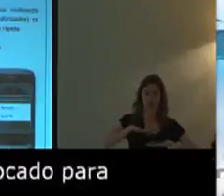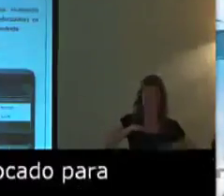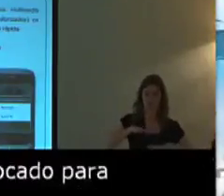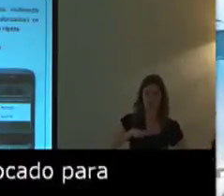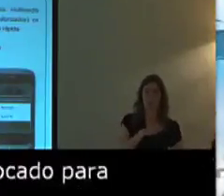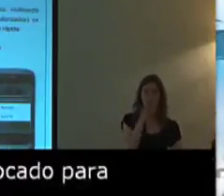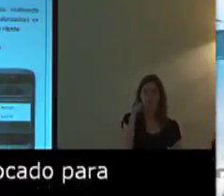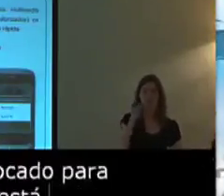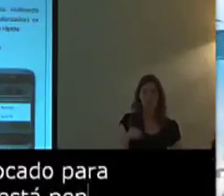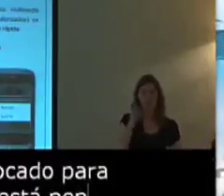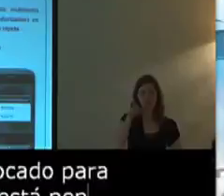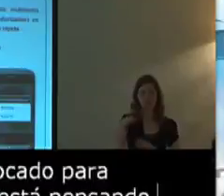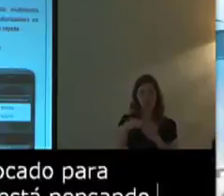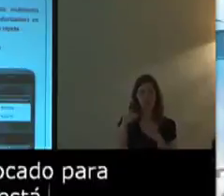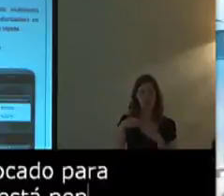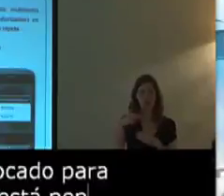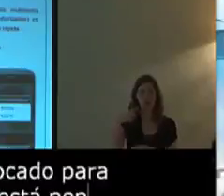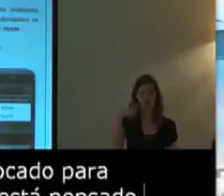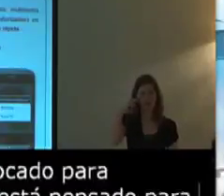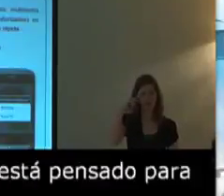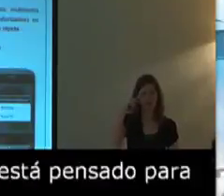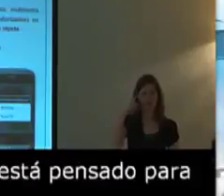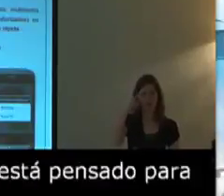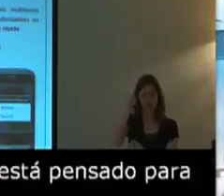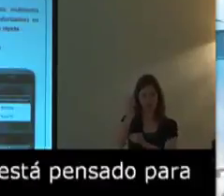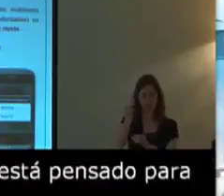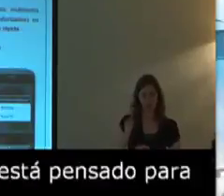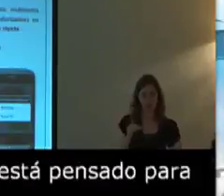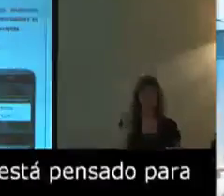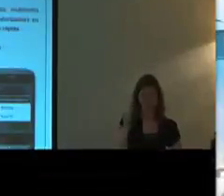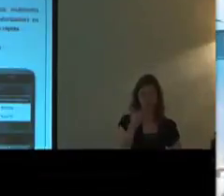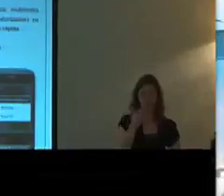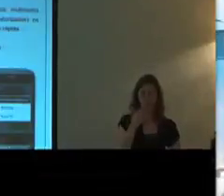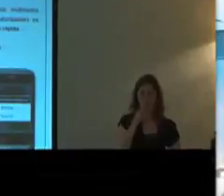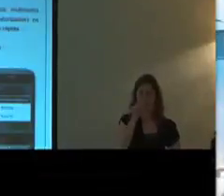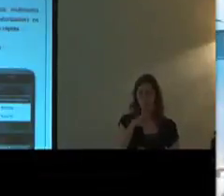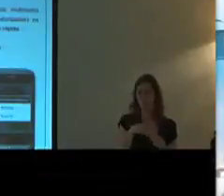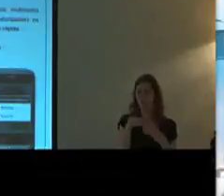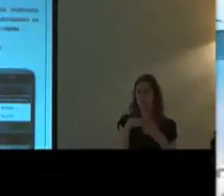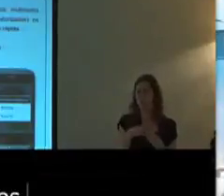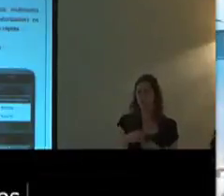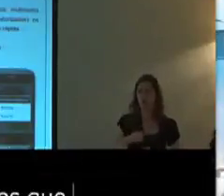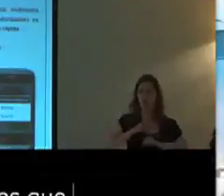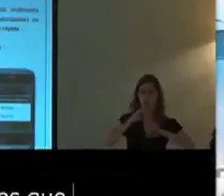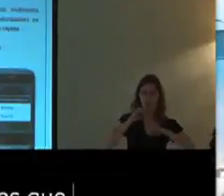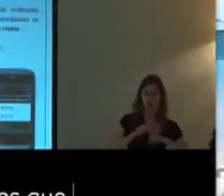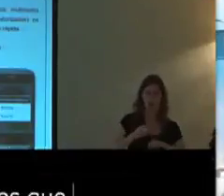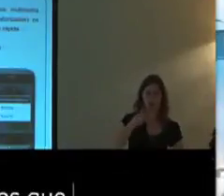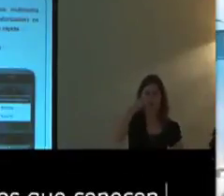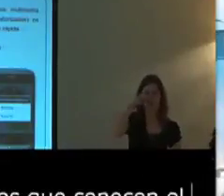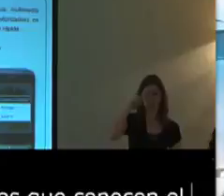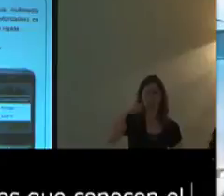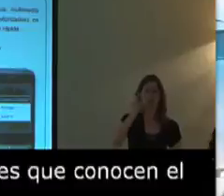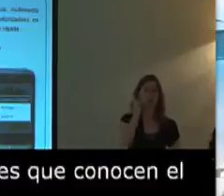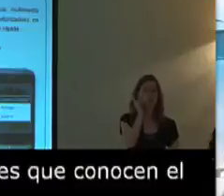It's been developed for expert users and for users as well. Elderly